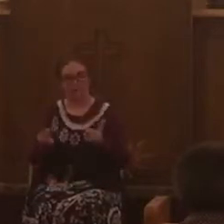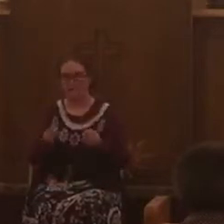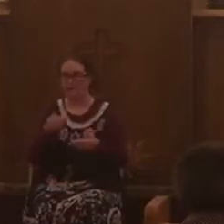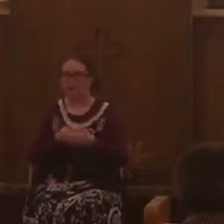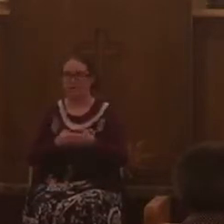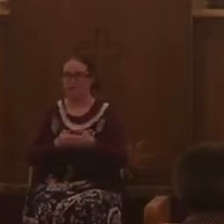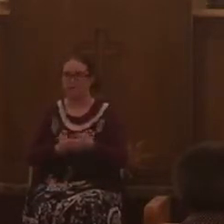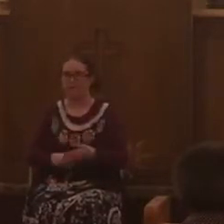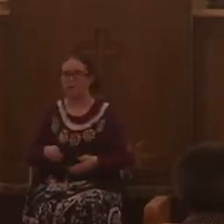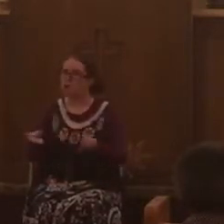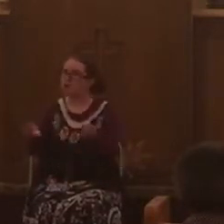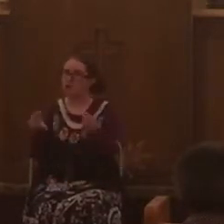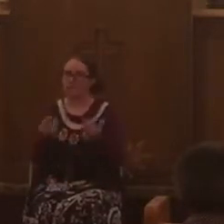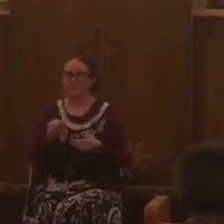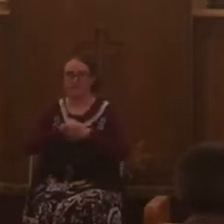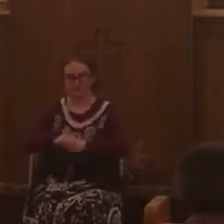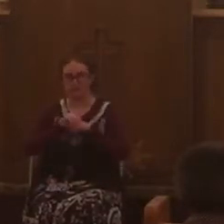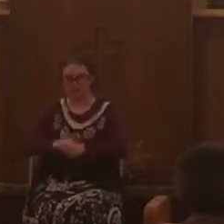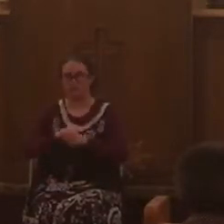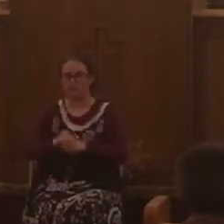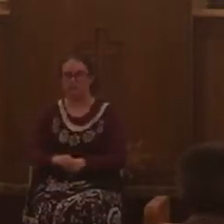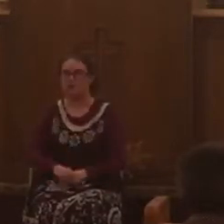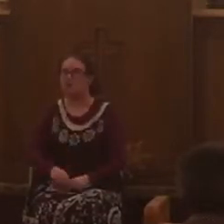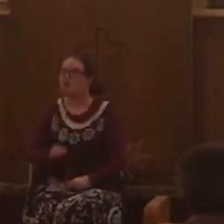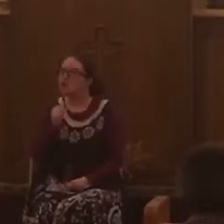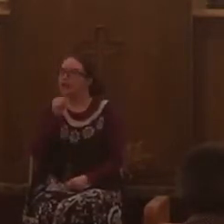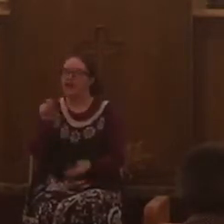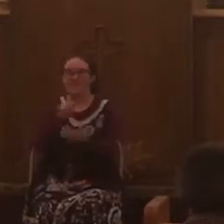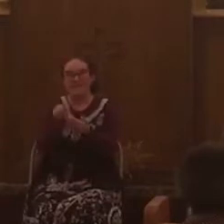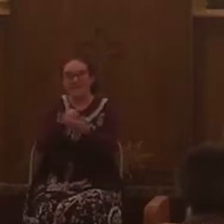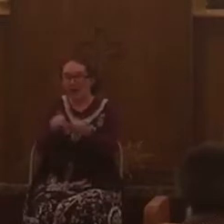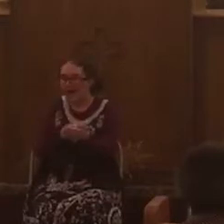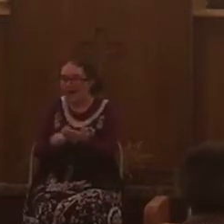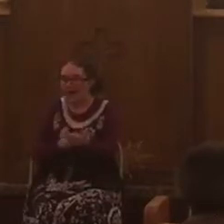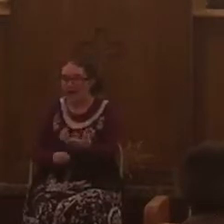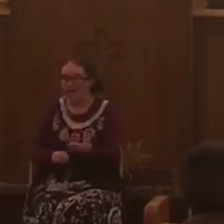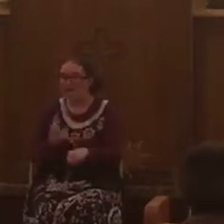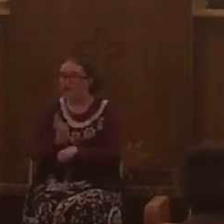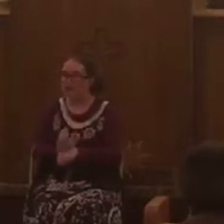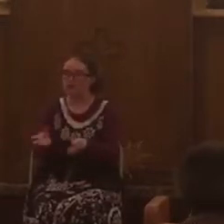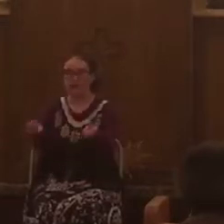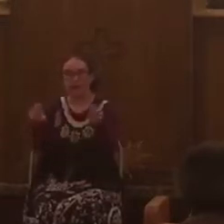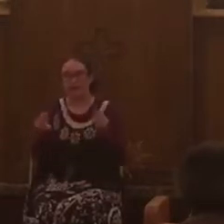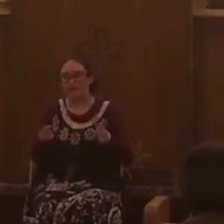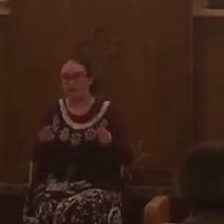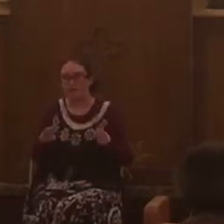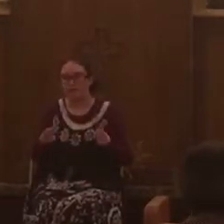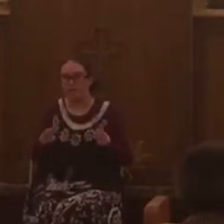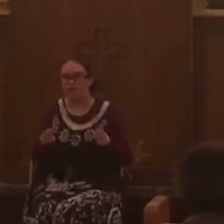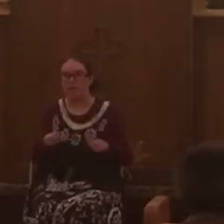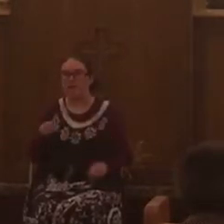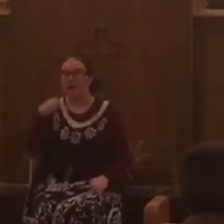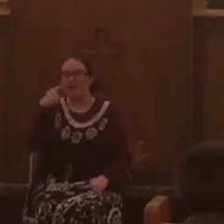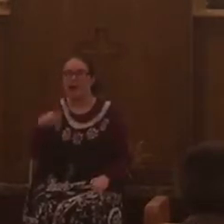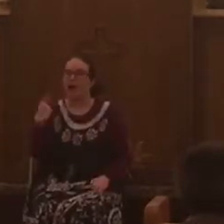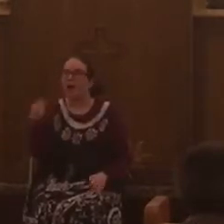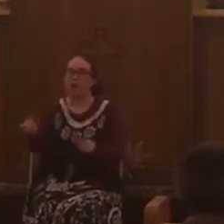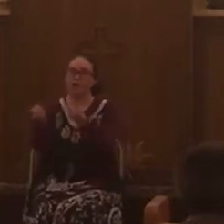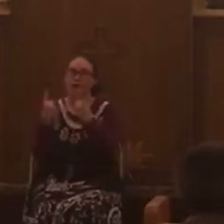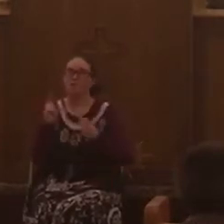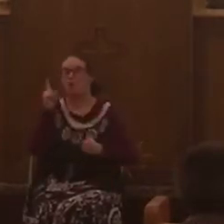Oh, my. Look what he said. You shall receive power after that the Holy Ghost has come upon